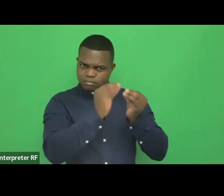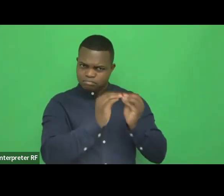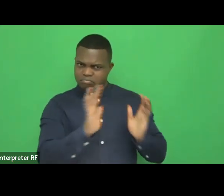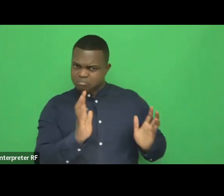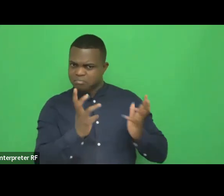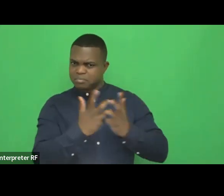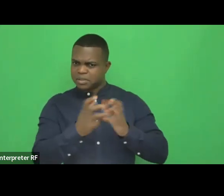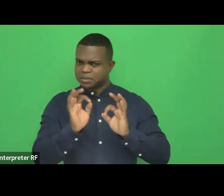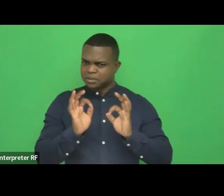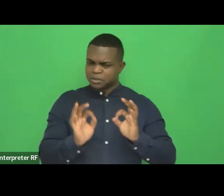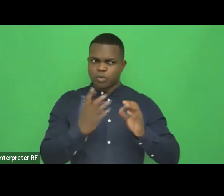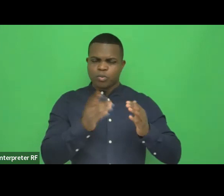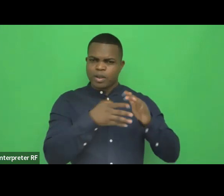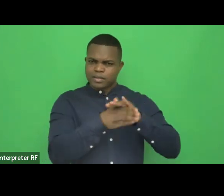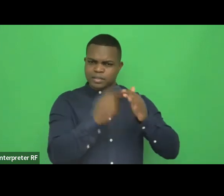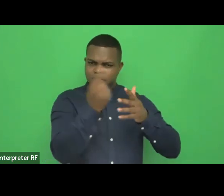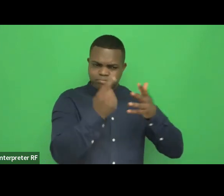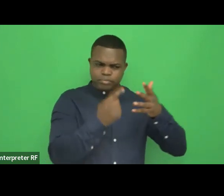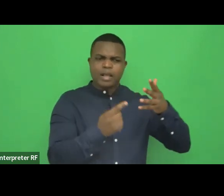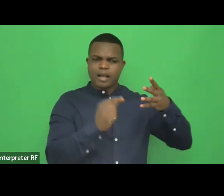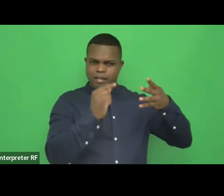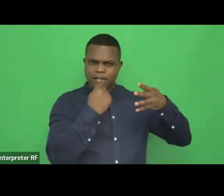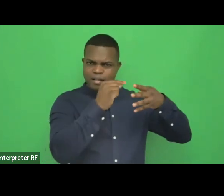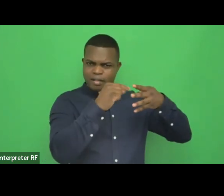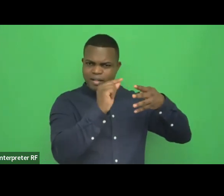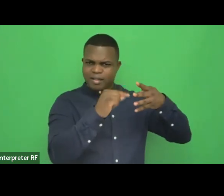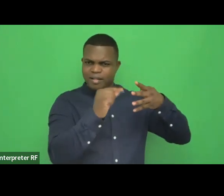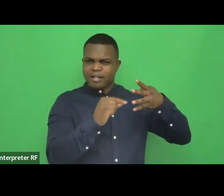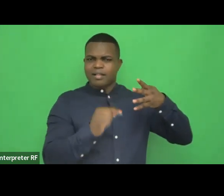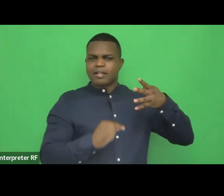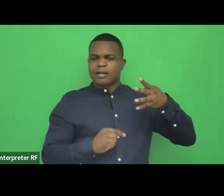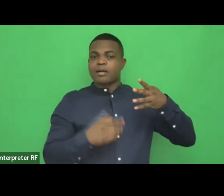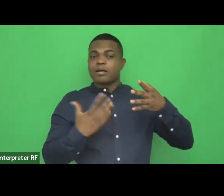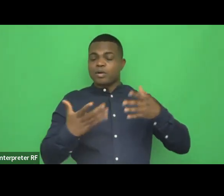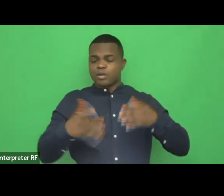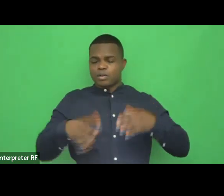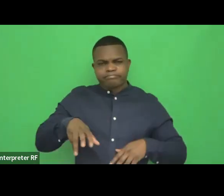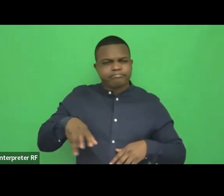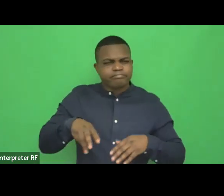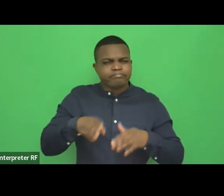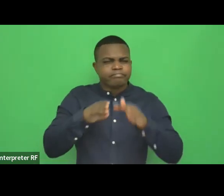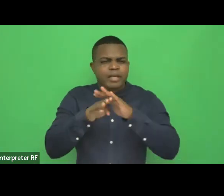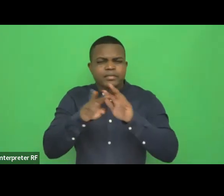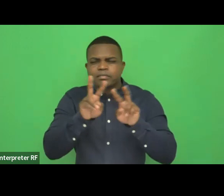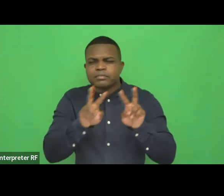assistive technology working with that combination of the app and the content too.